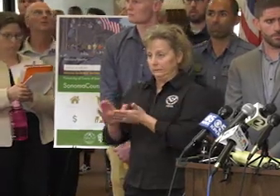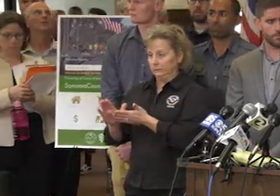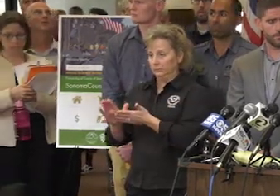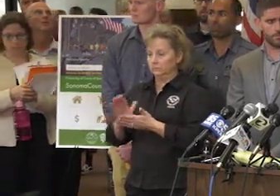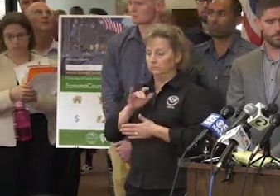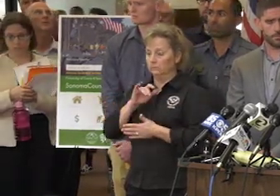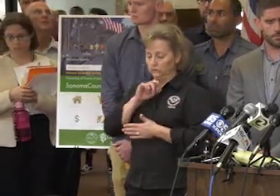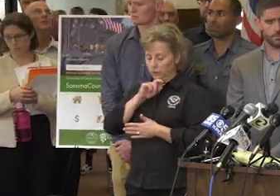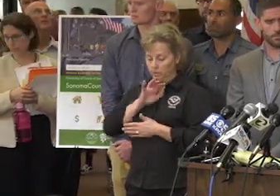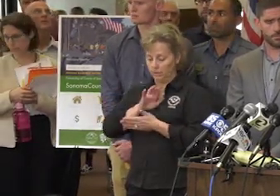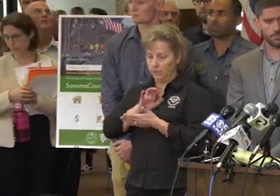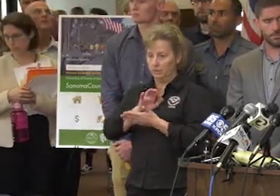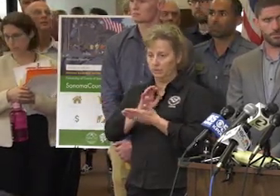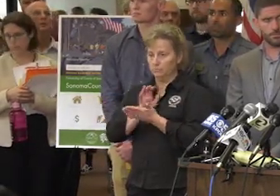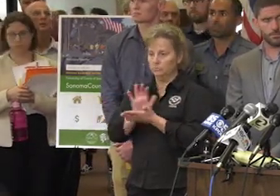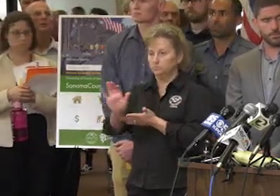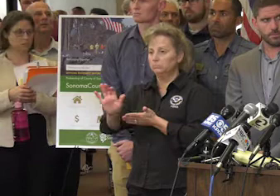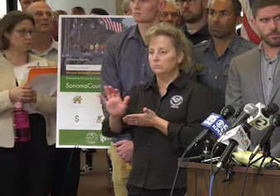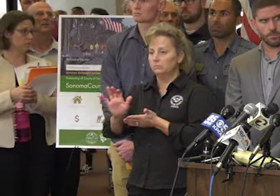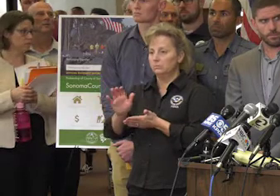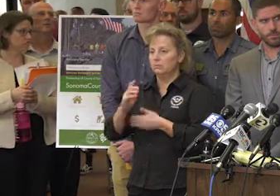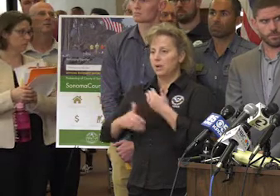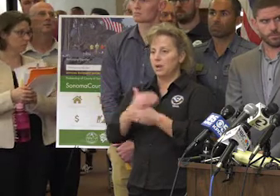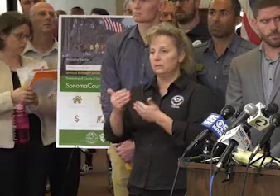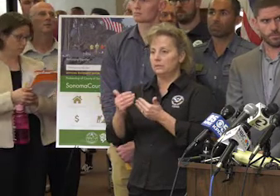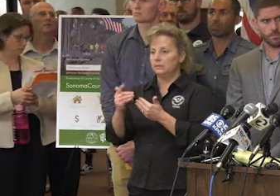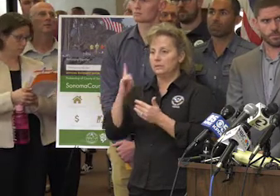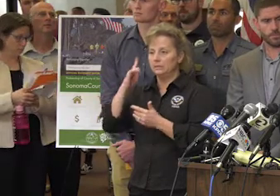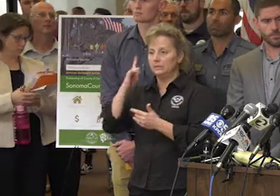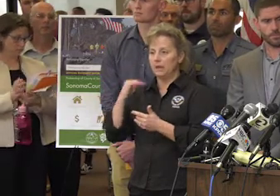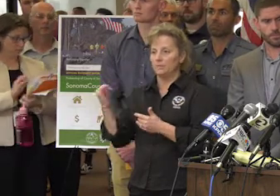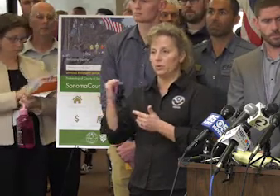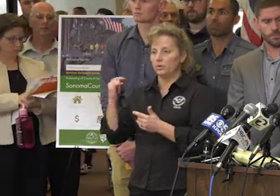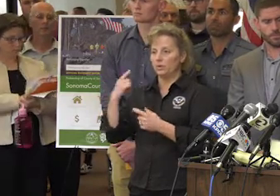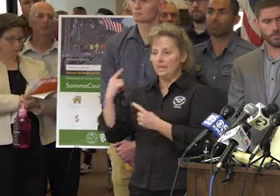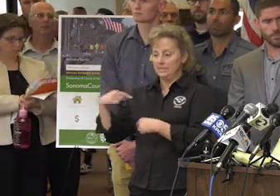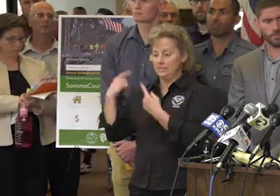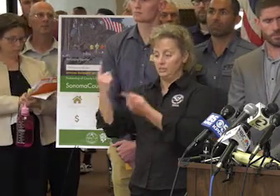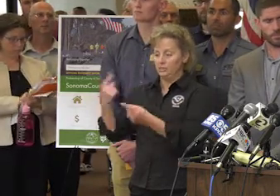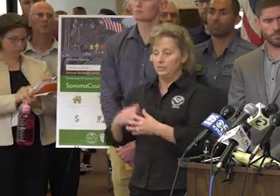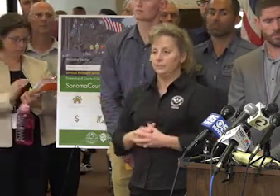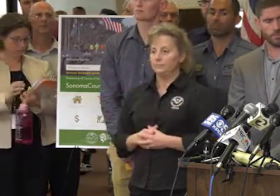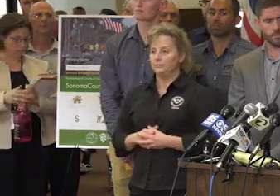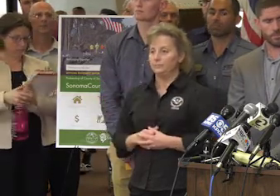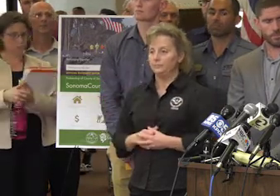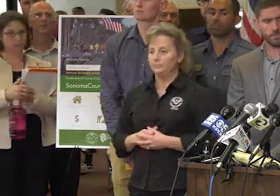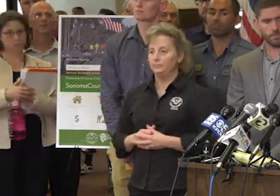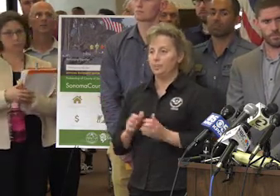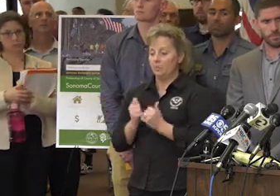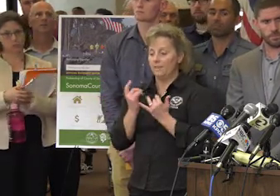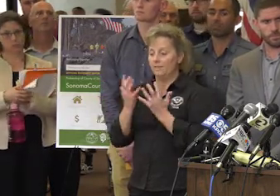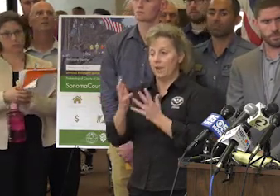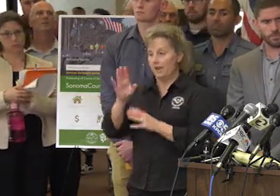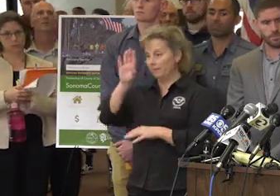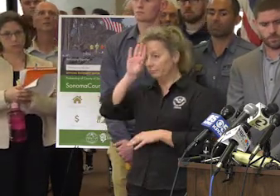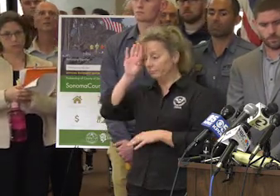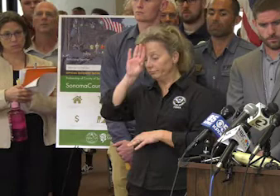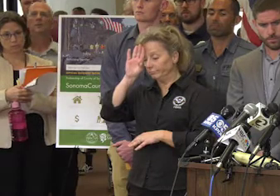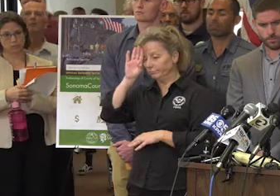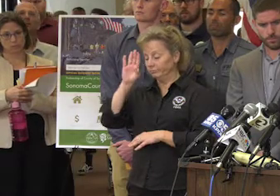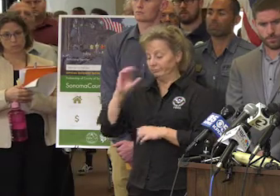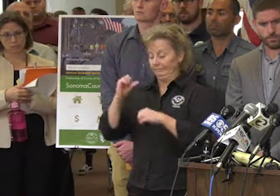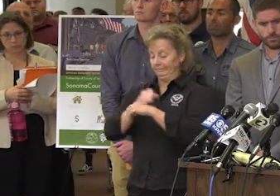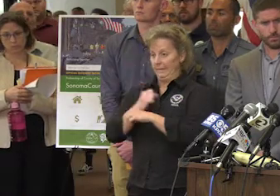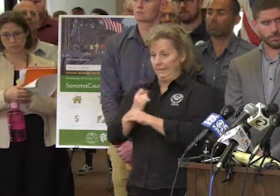debris removal process in Golden State history. And even with the firefighters still on the front